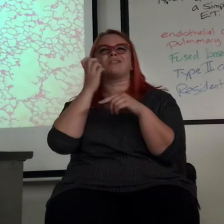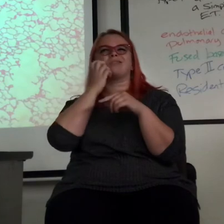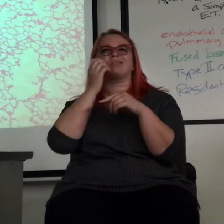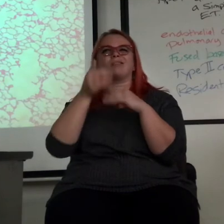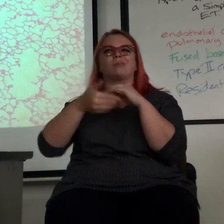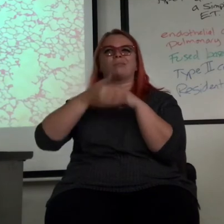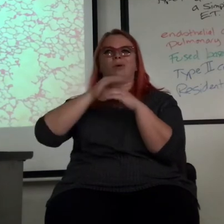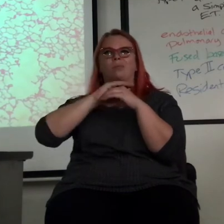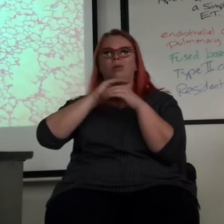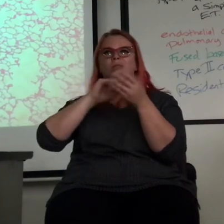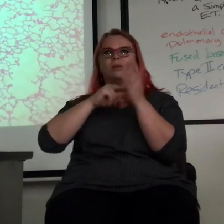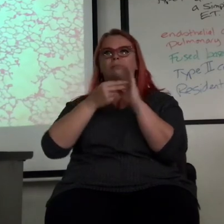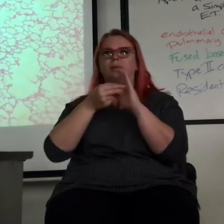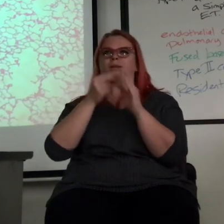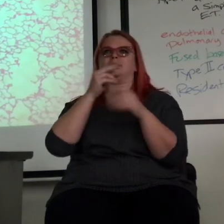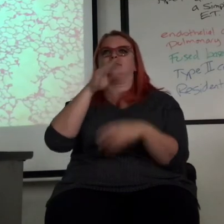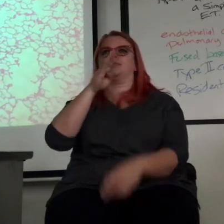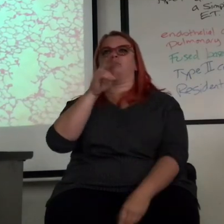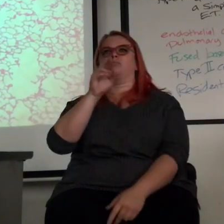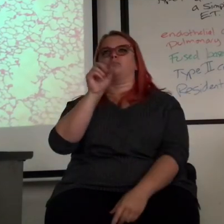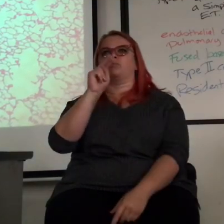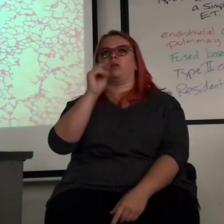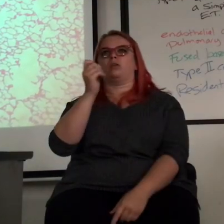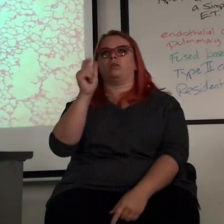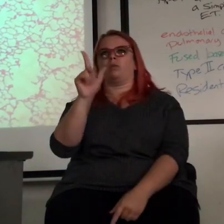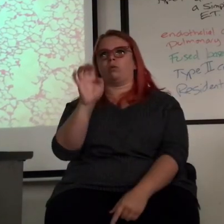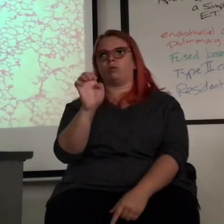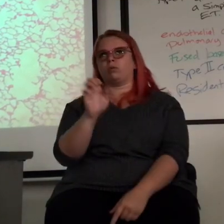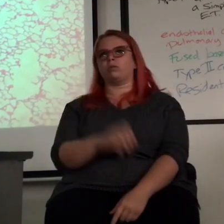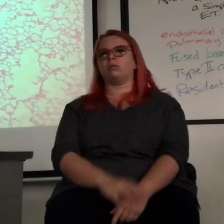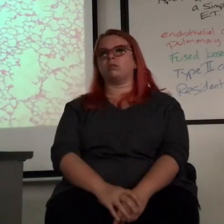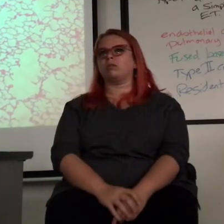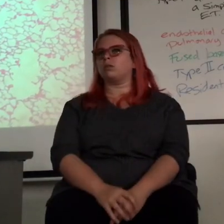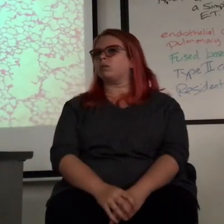be some kind of bronchial. Okay.